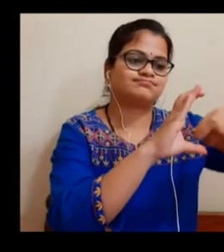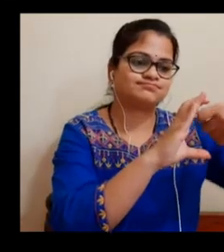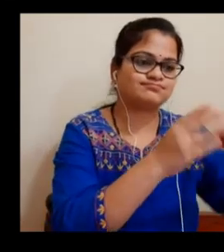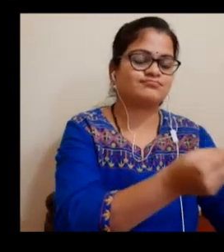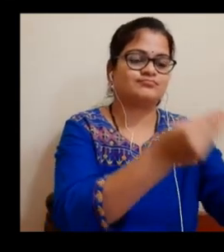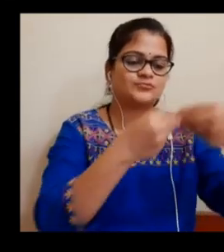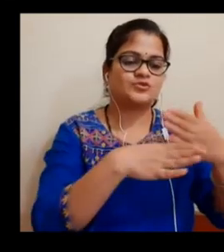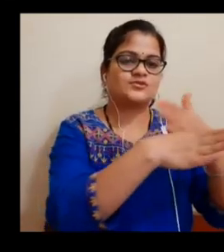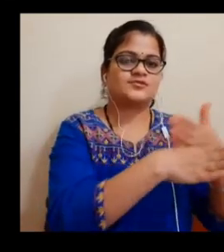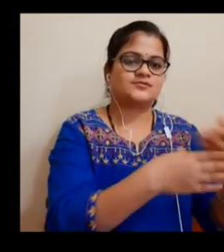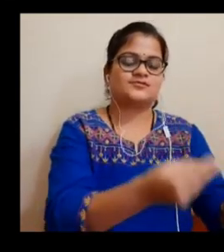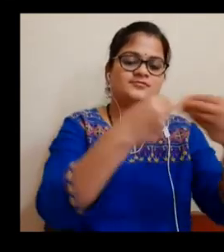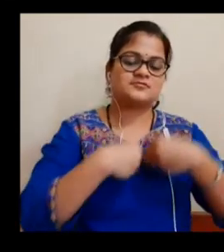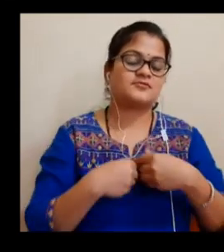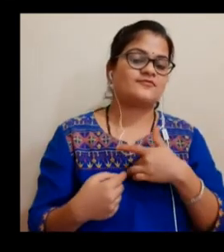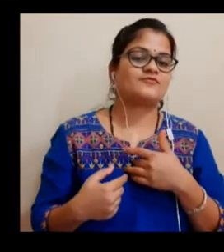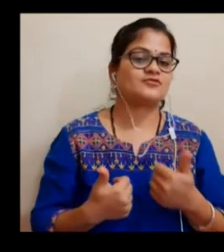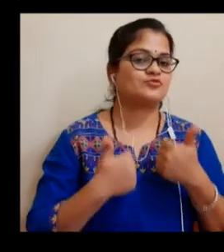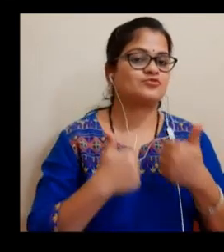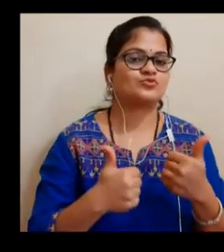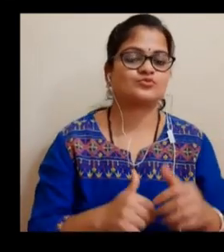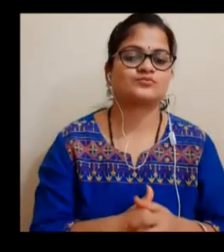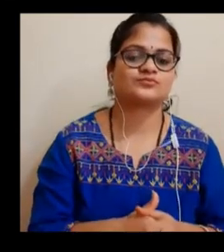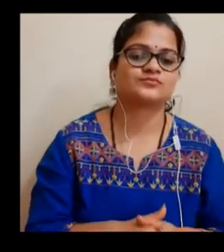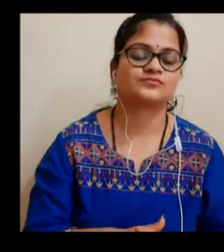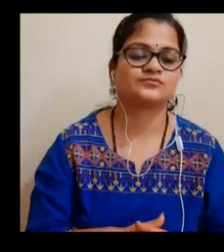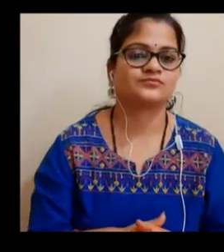and share it with me, it'll be great.